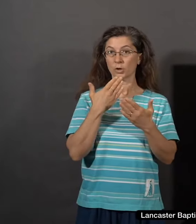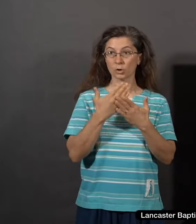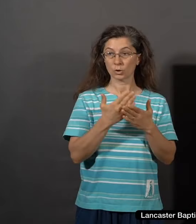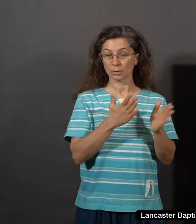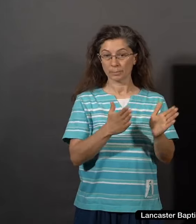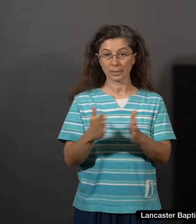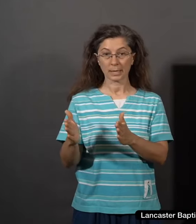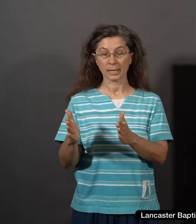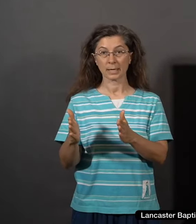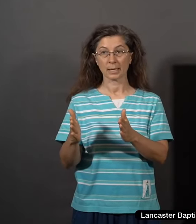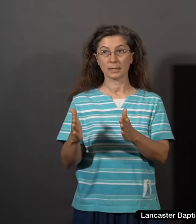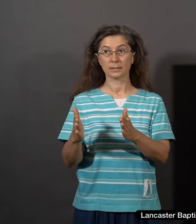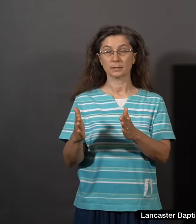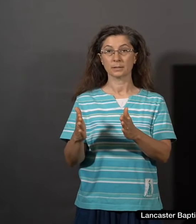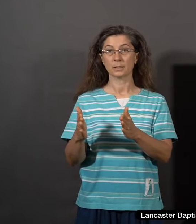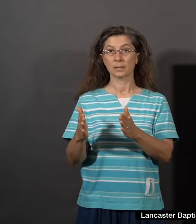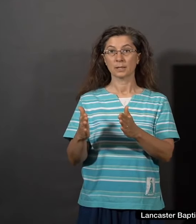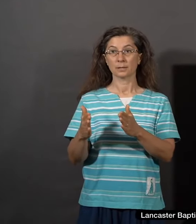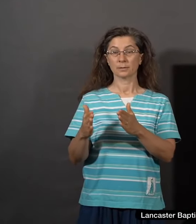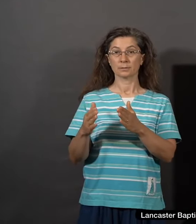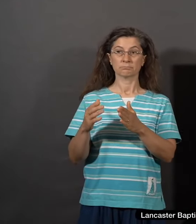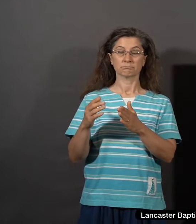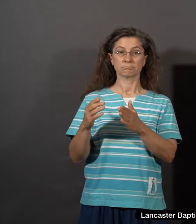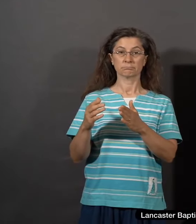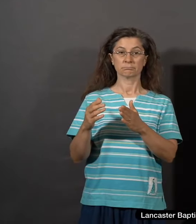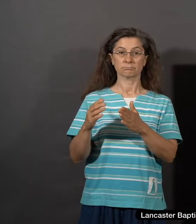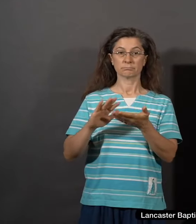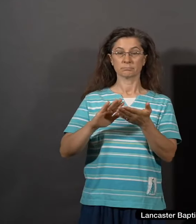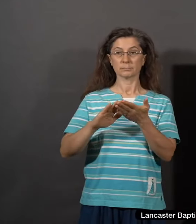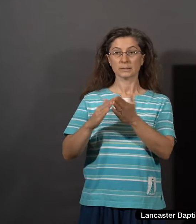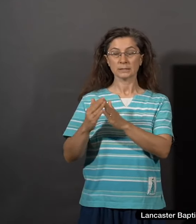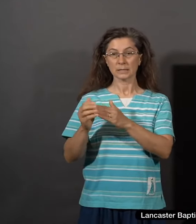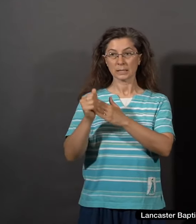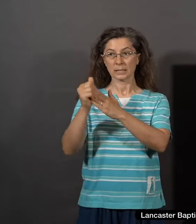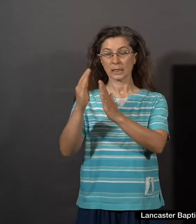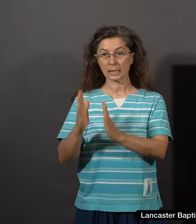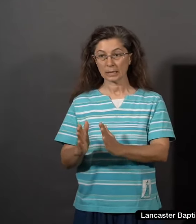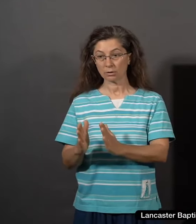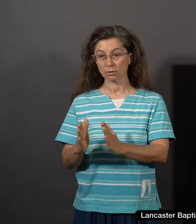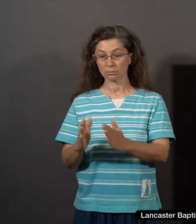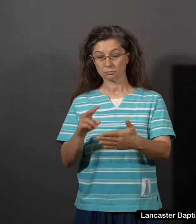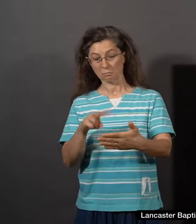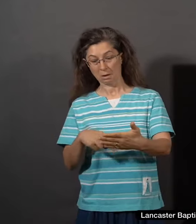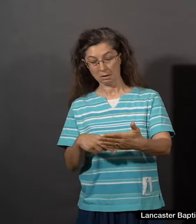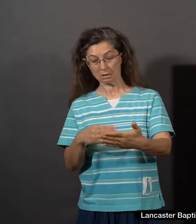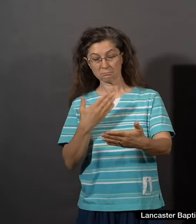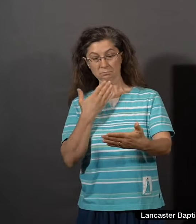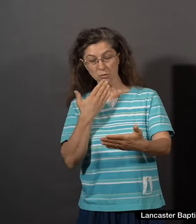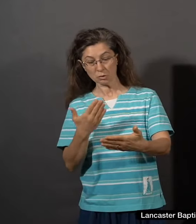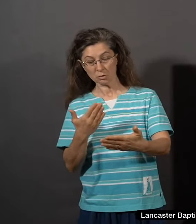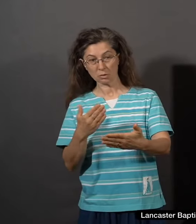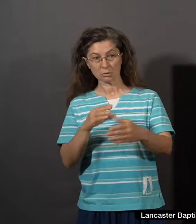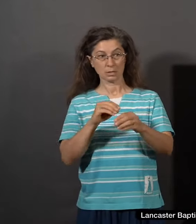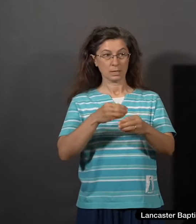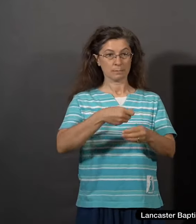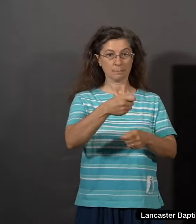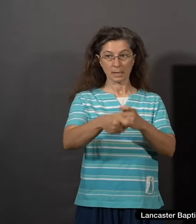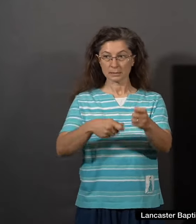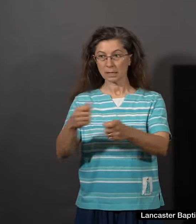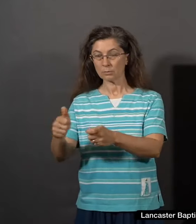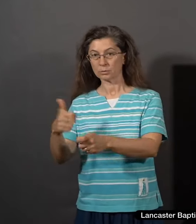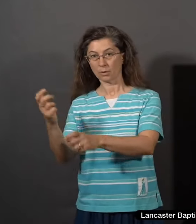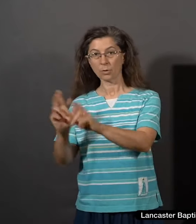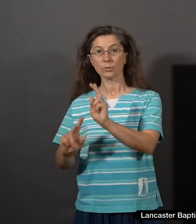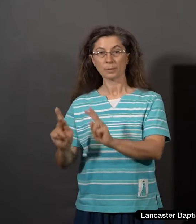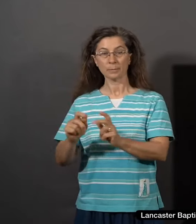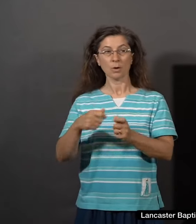received by some of the county supervisors and distributed from them to other churches um our mayor has distributed several of